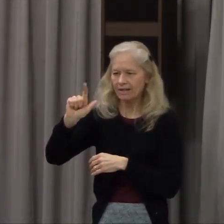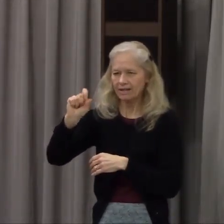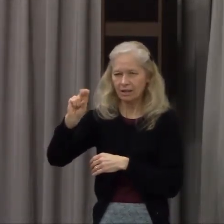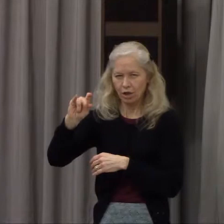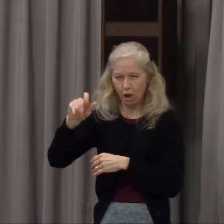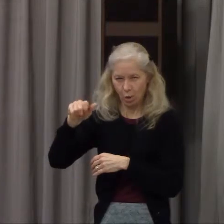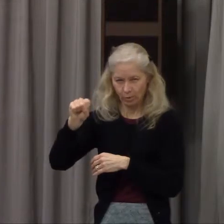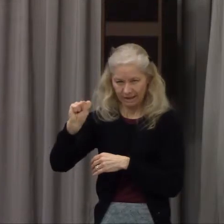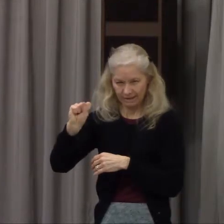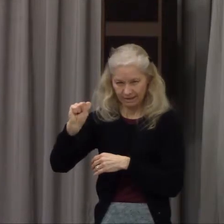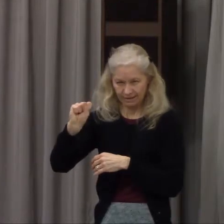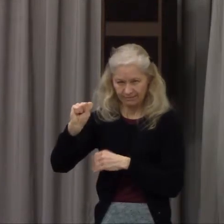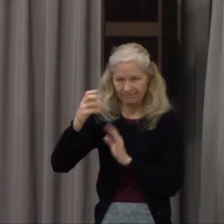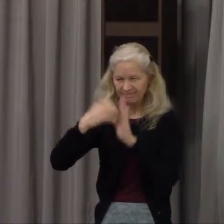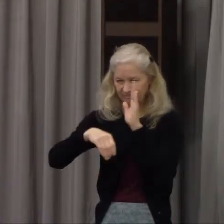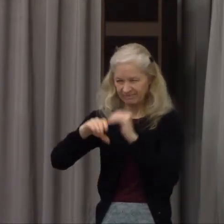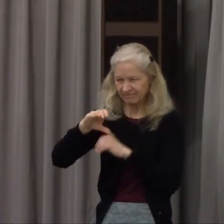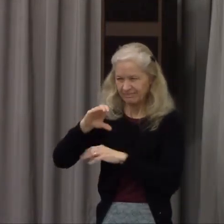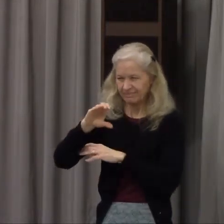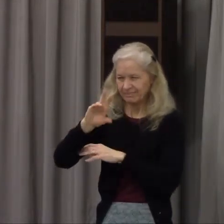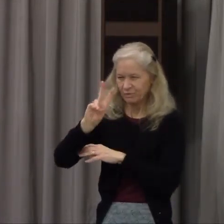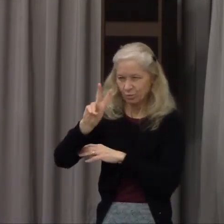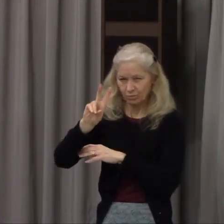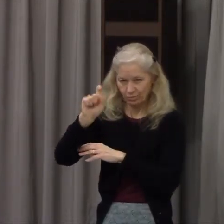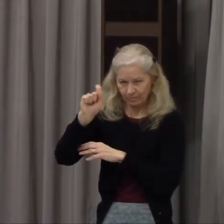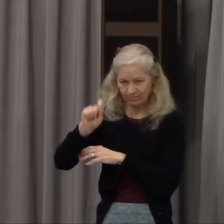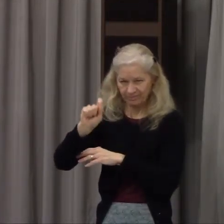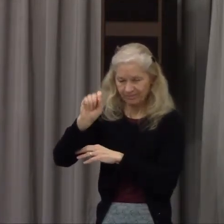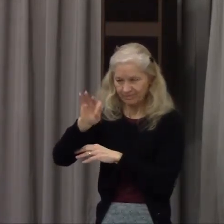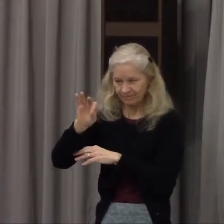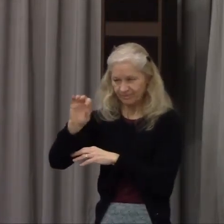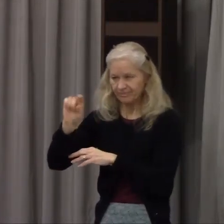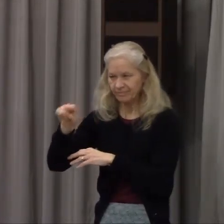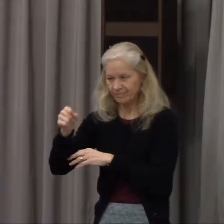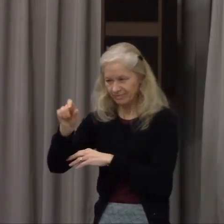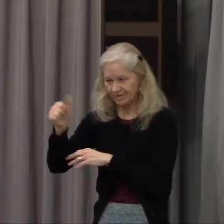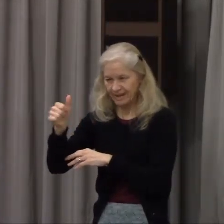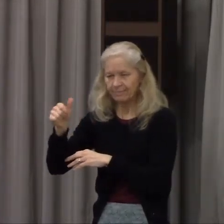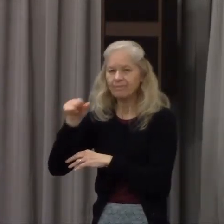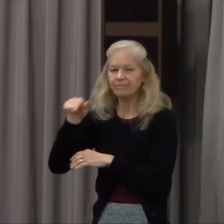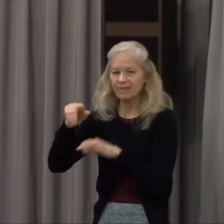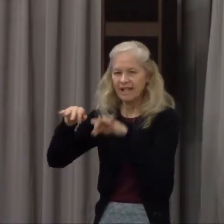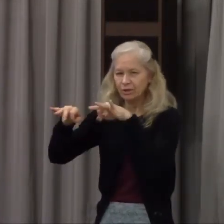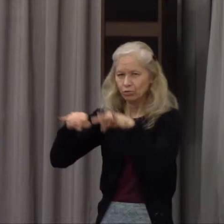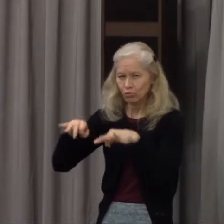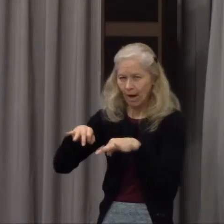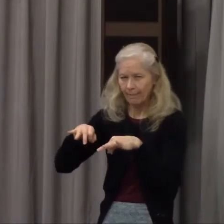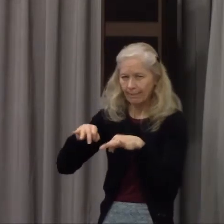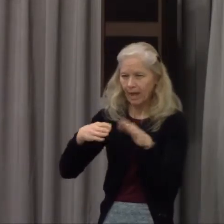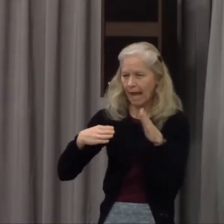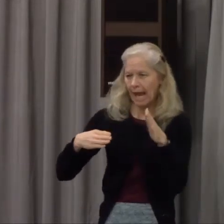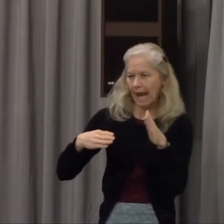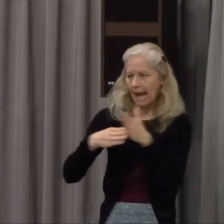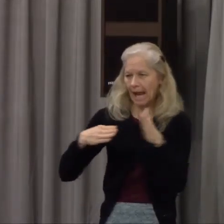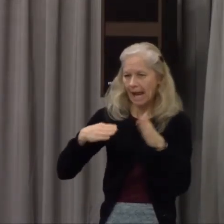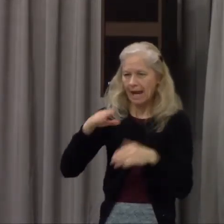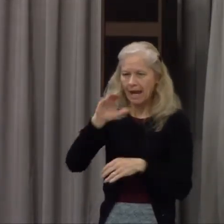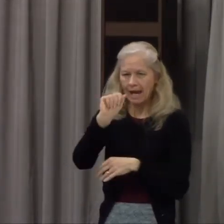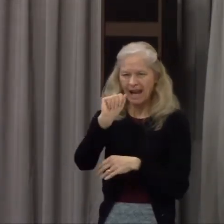all deceivableness of unrighteousness in them that perish. Here's why. Because they received not